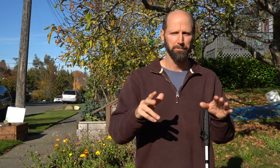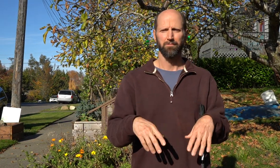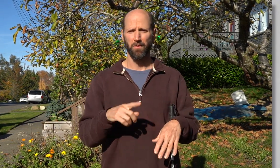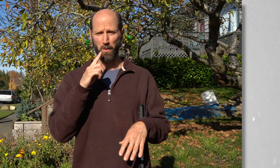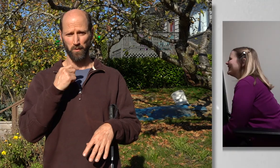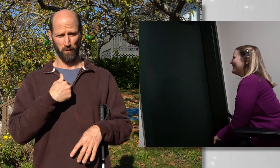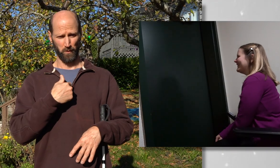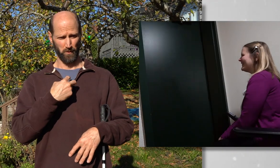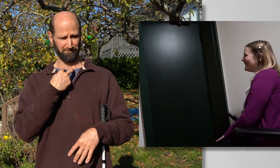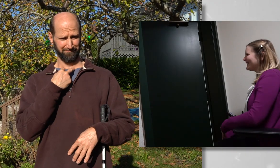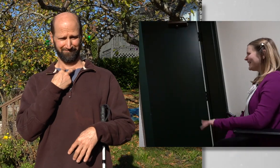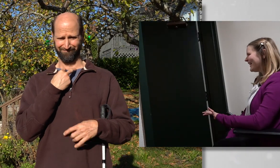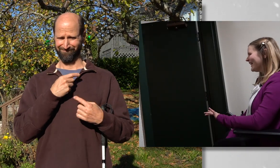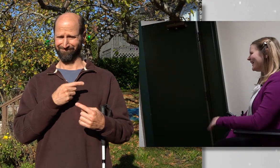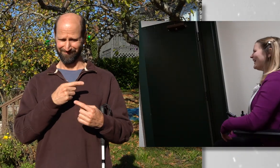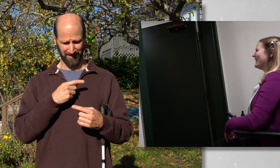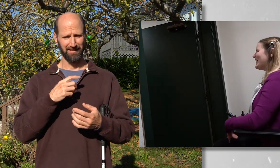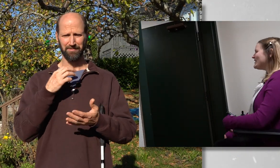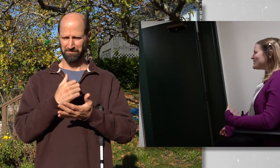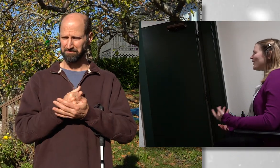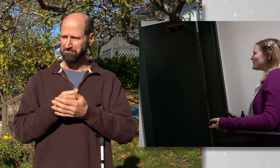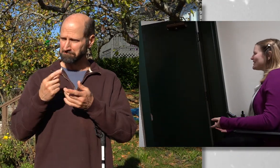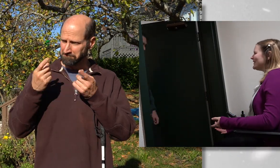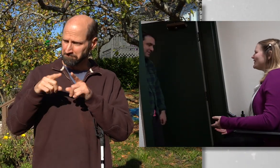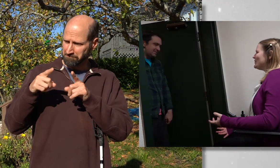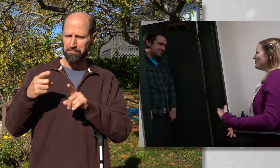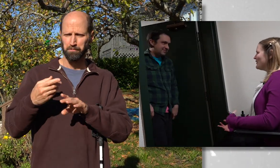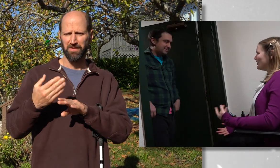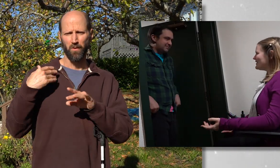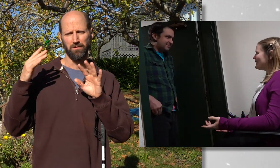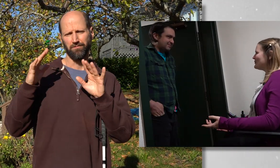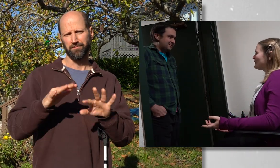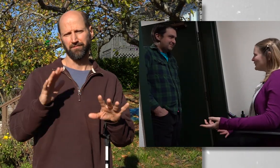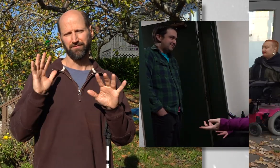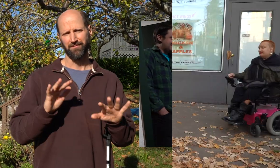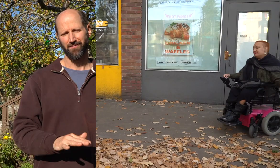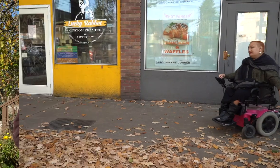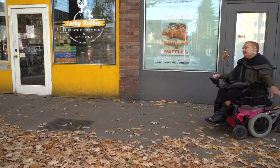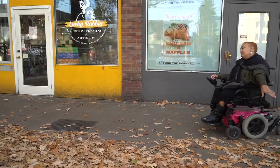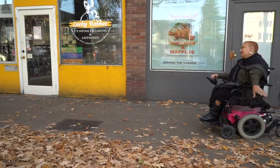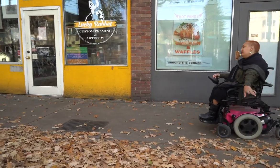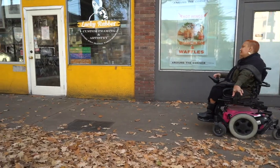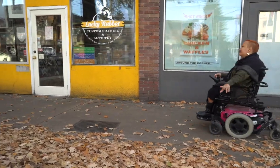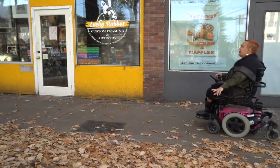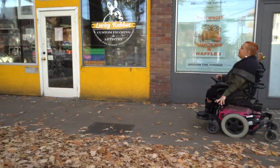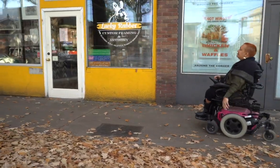And if you can't shovel your sidewalk yourself, make sure to find help before it snows. Pods need to be cleared within 12